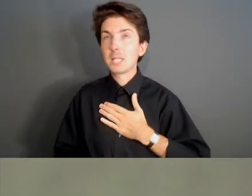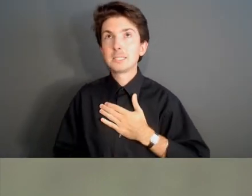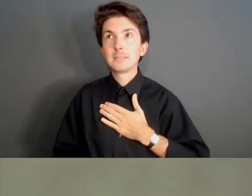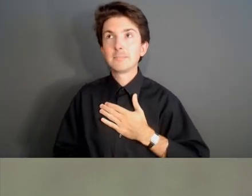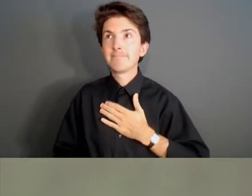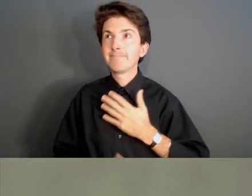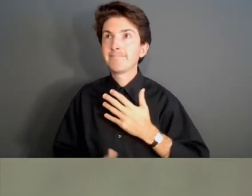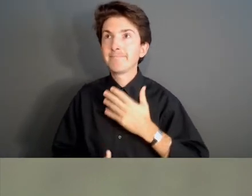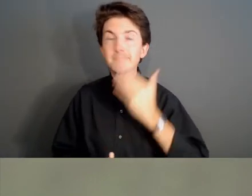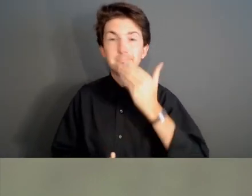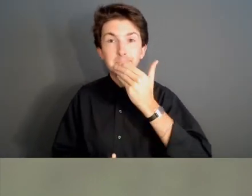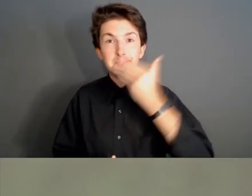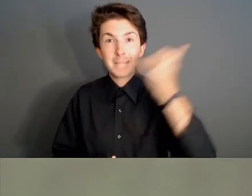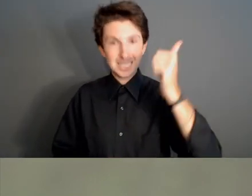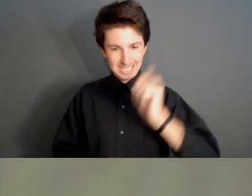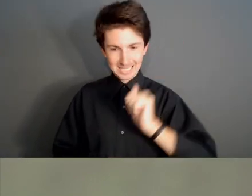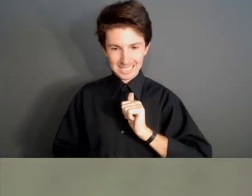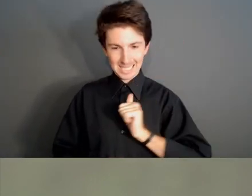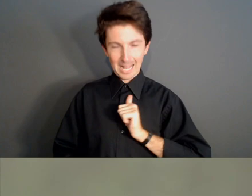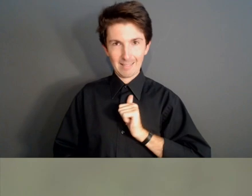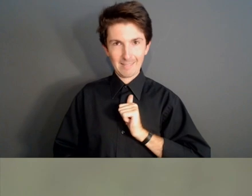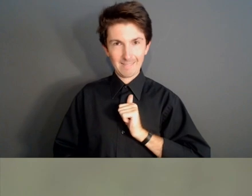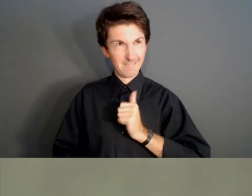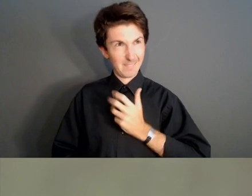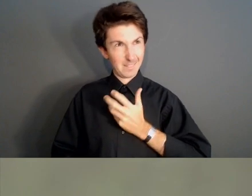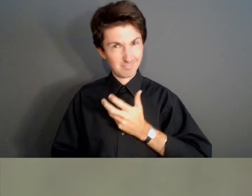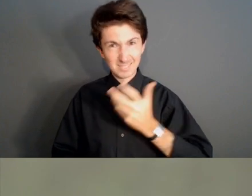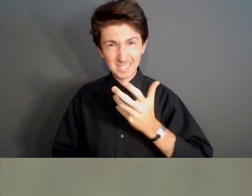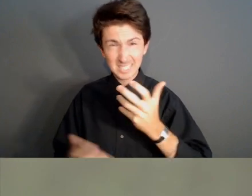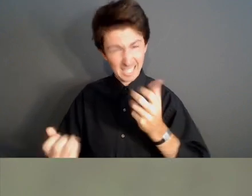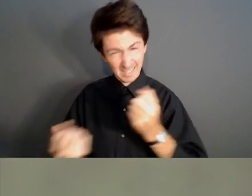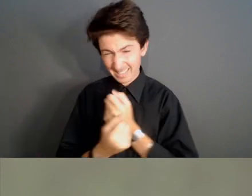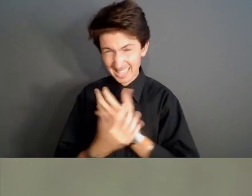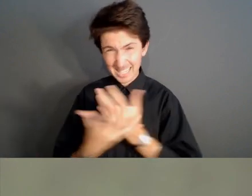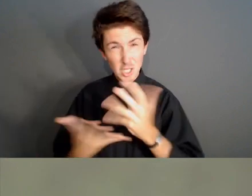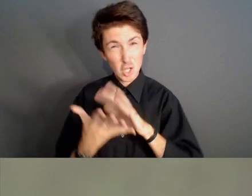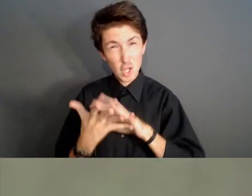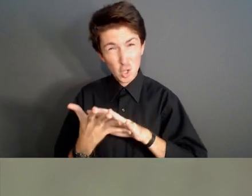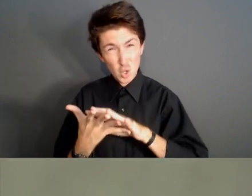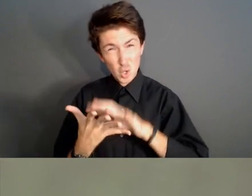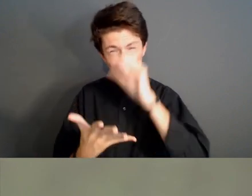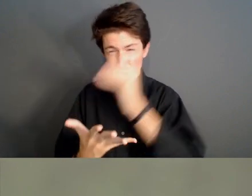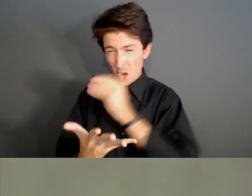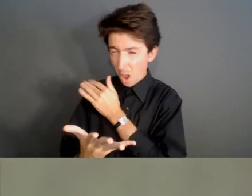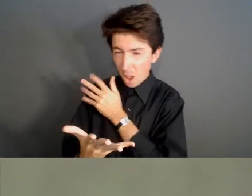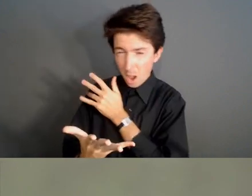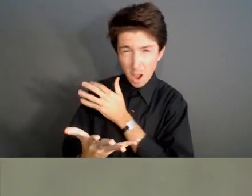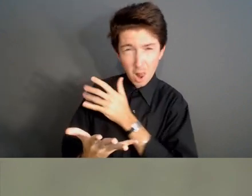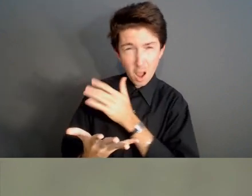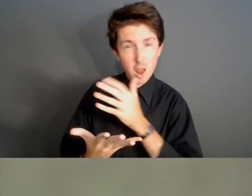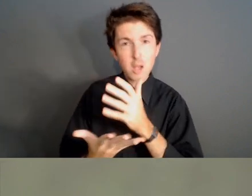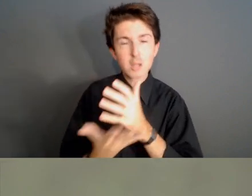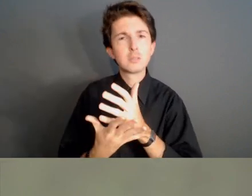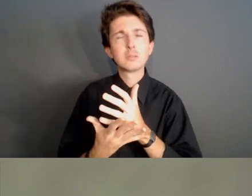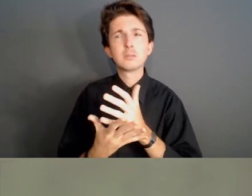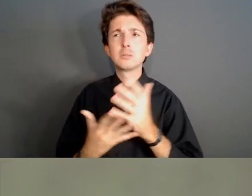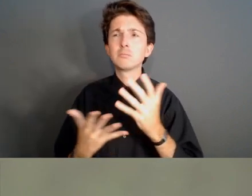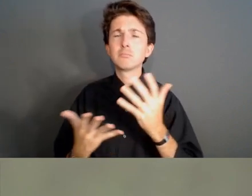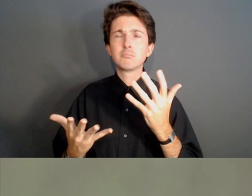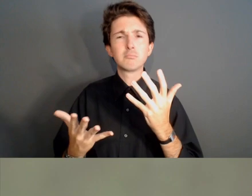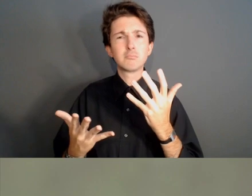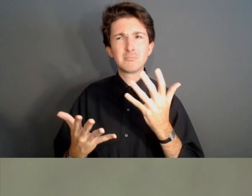my best part of myself, to offer everything I've learned, to learn